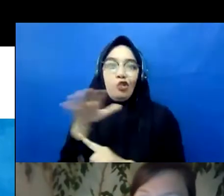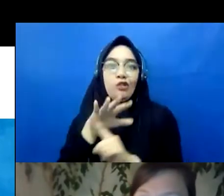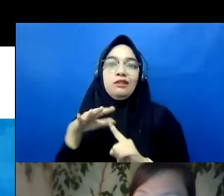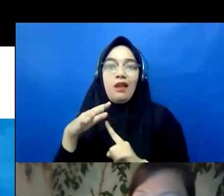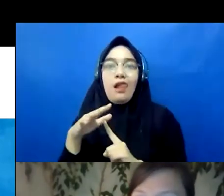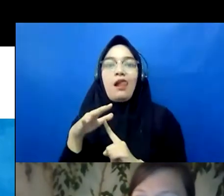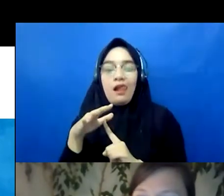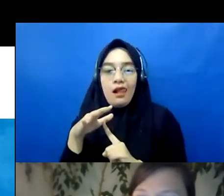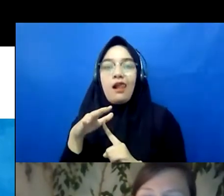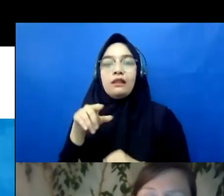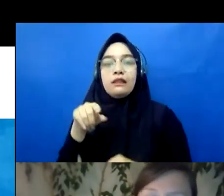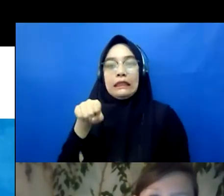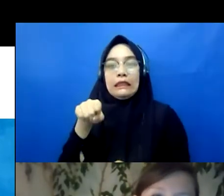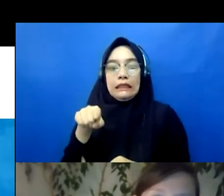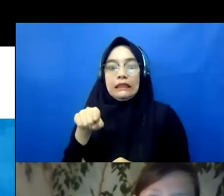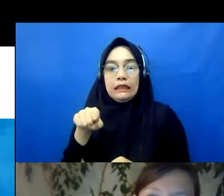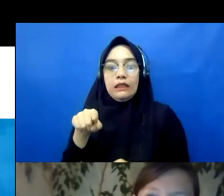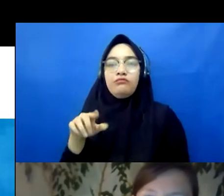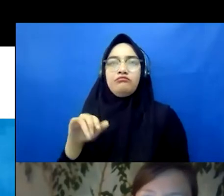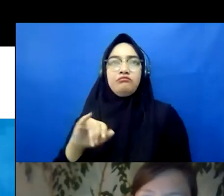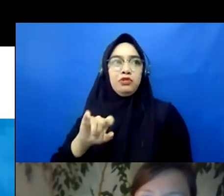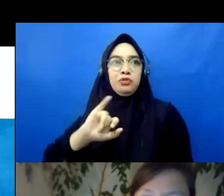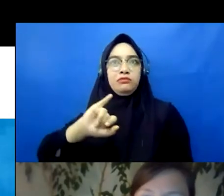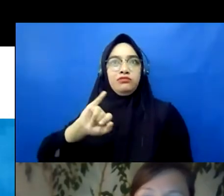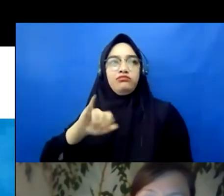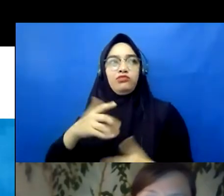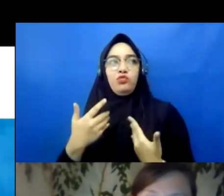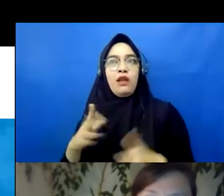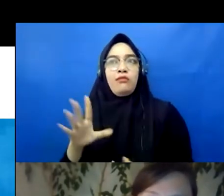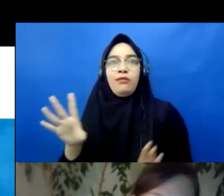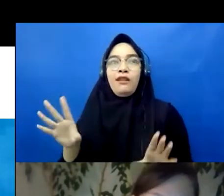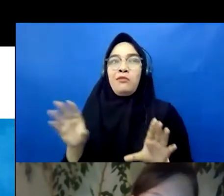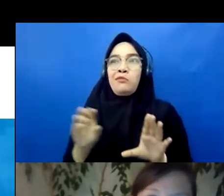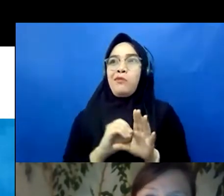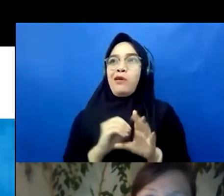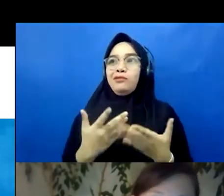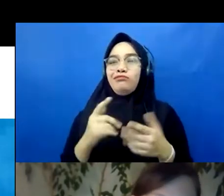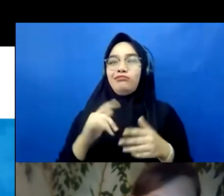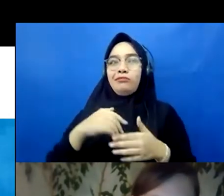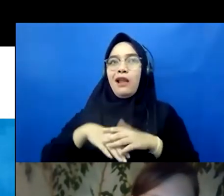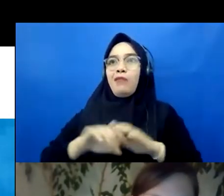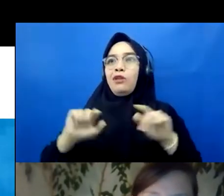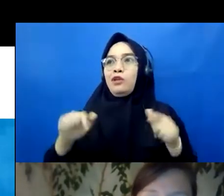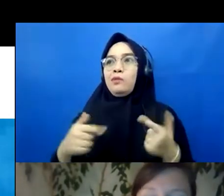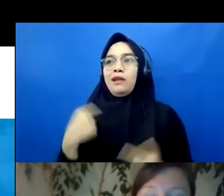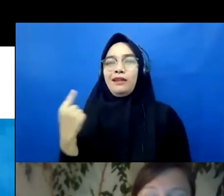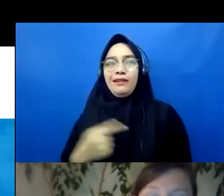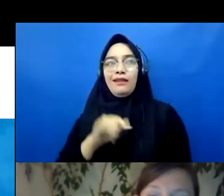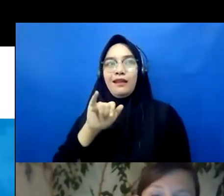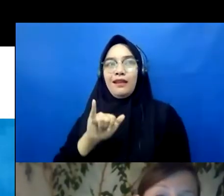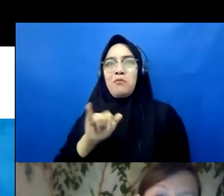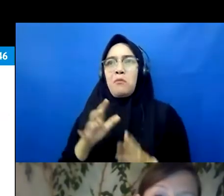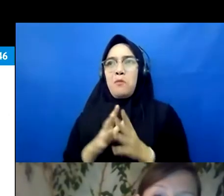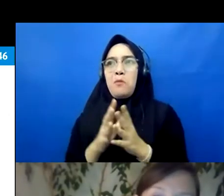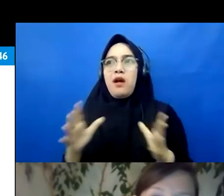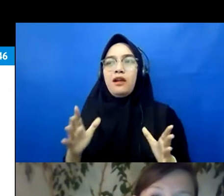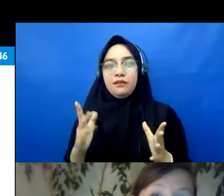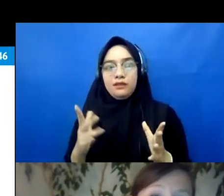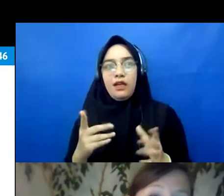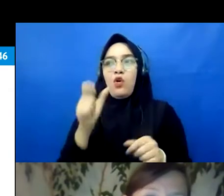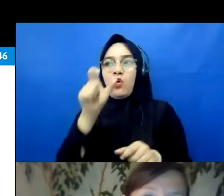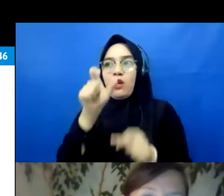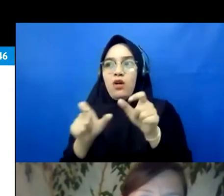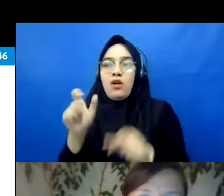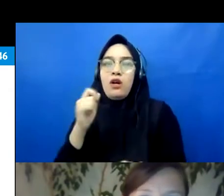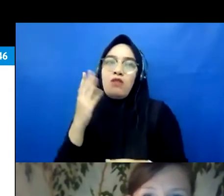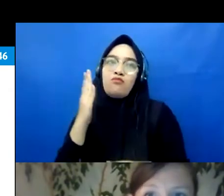a part of our call today, and we'll get to hear from them directly during the roundtable discussion in just a moment. And in the meantime, we get